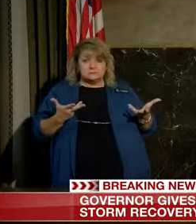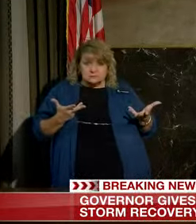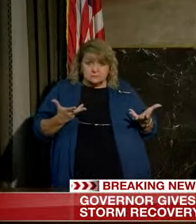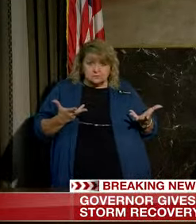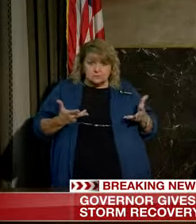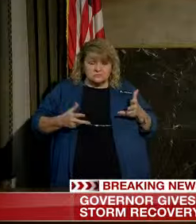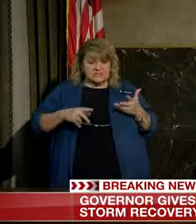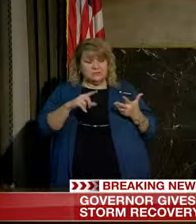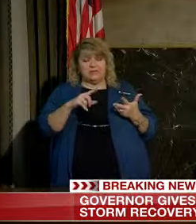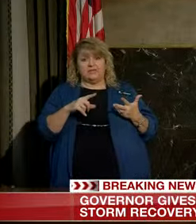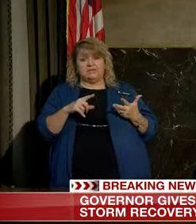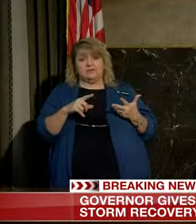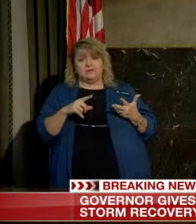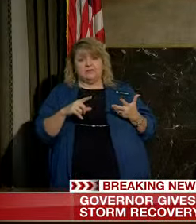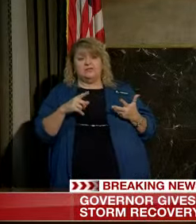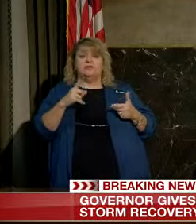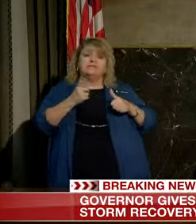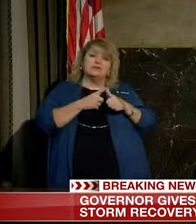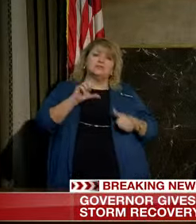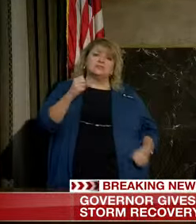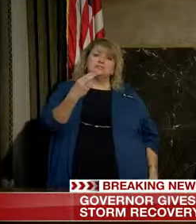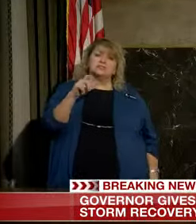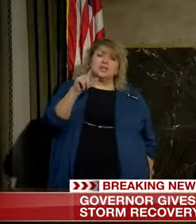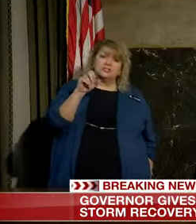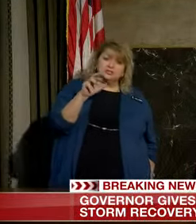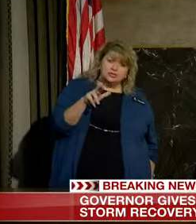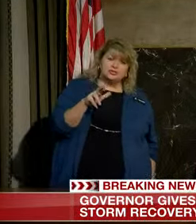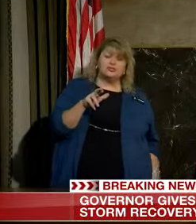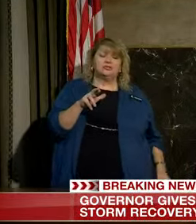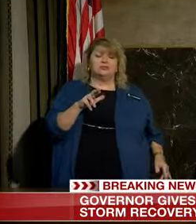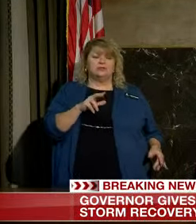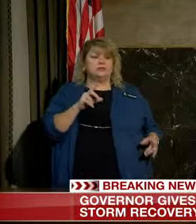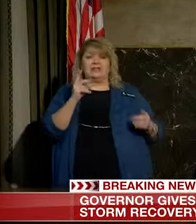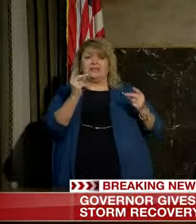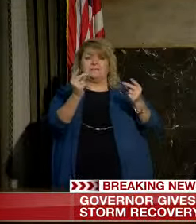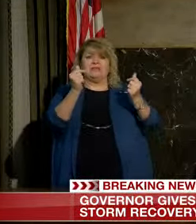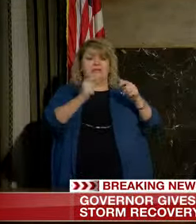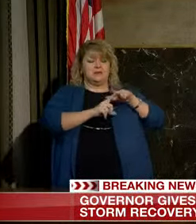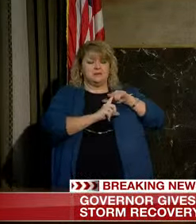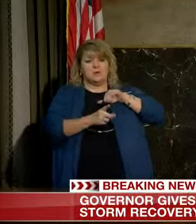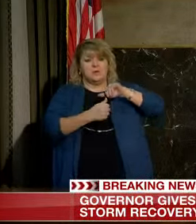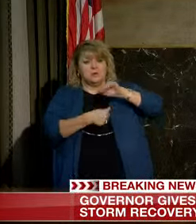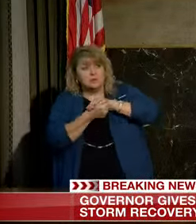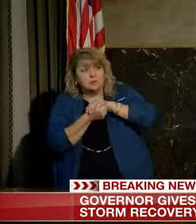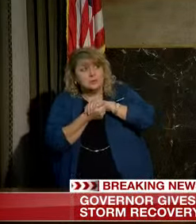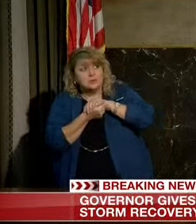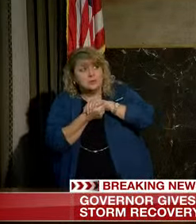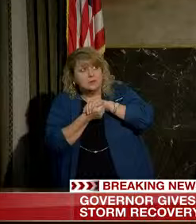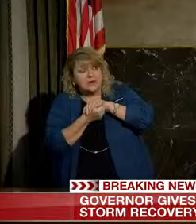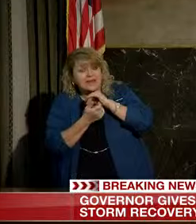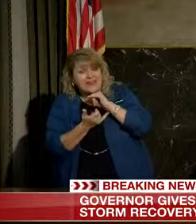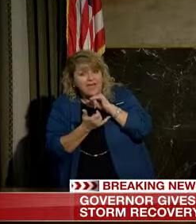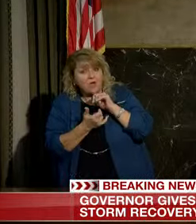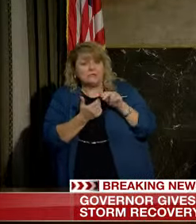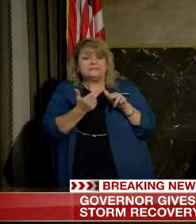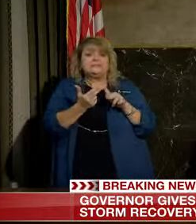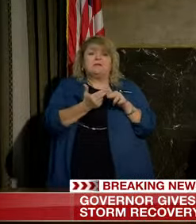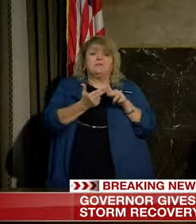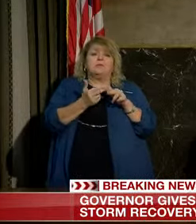first measures around sheltering to temporary housing and permanent housing. The